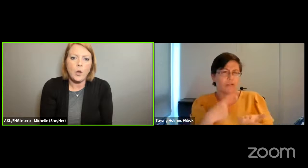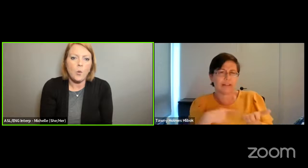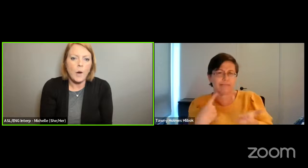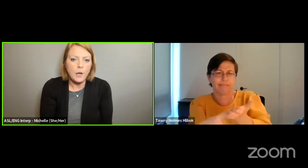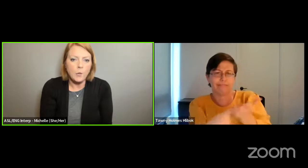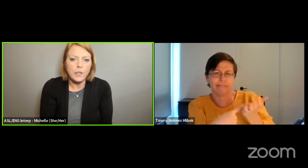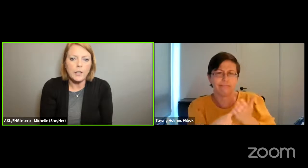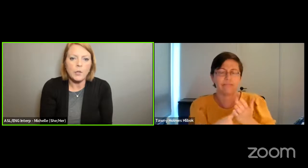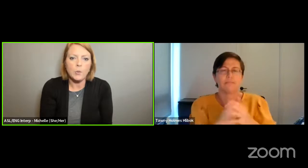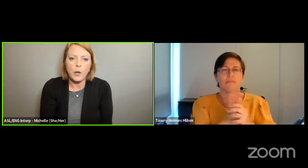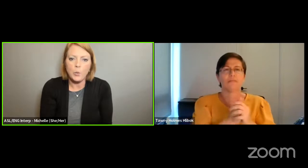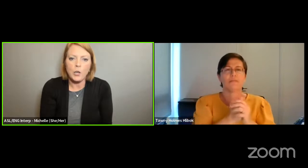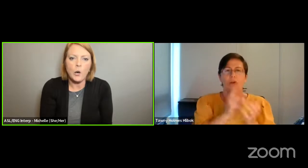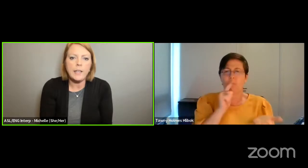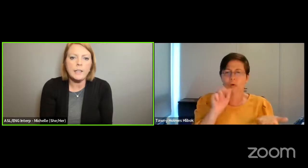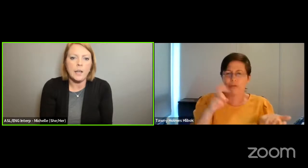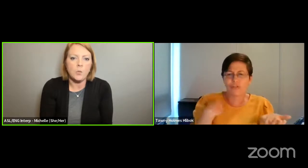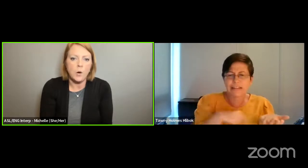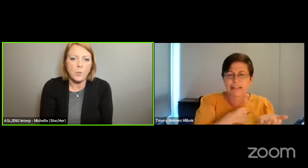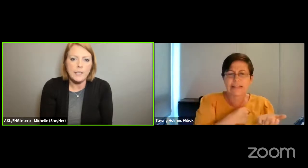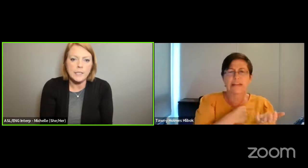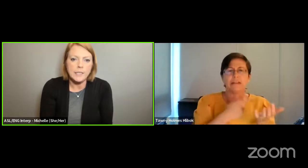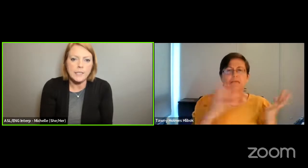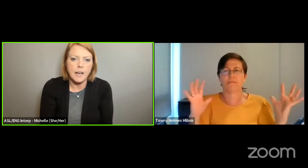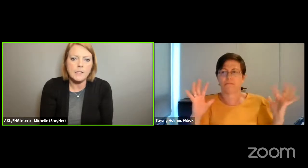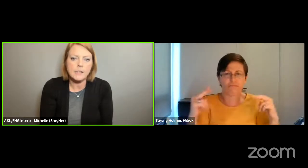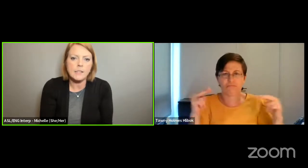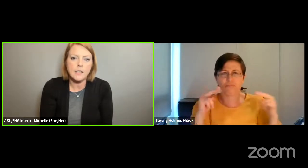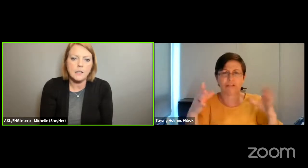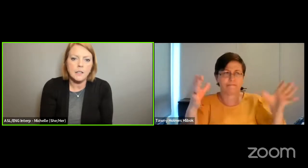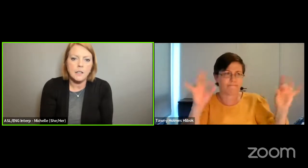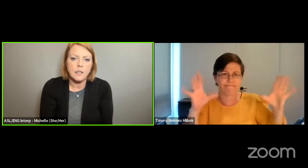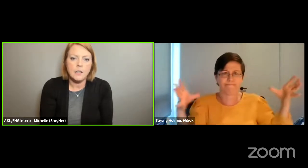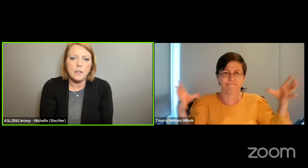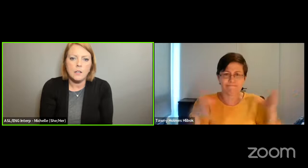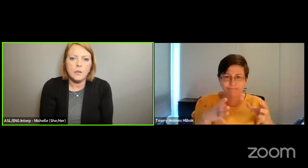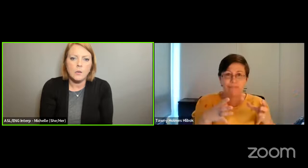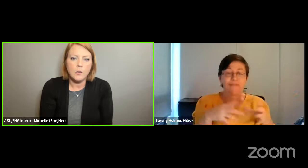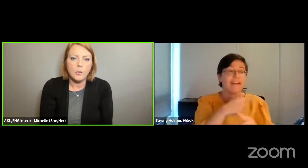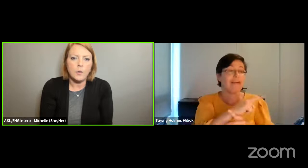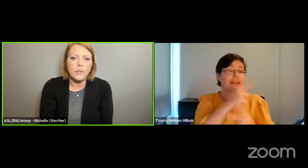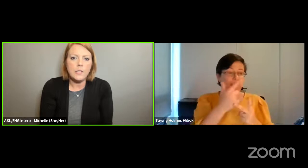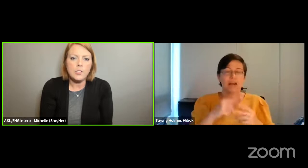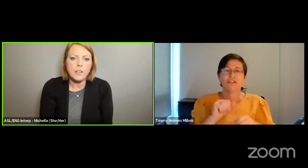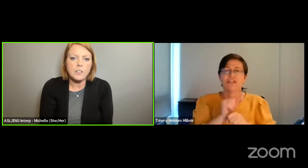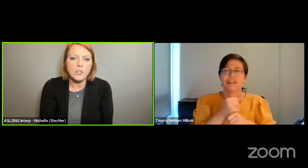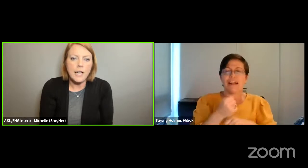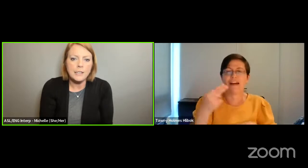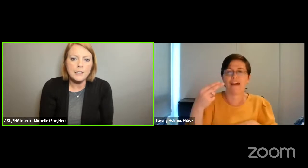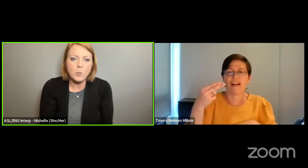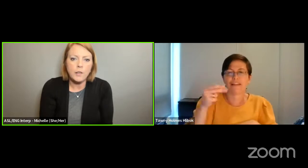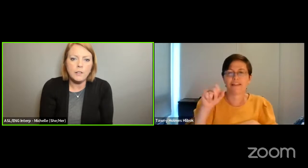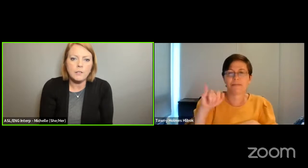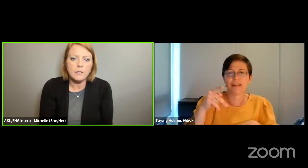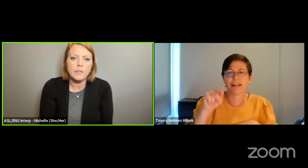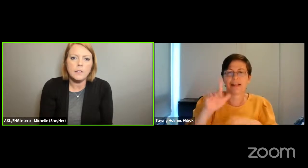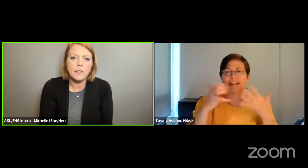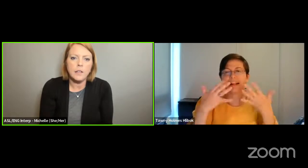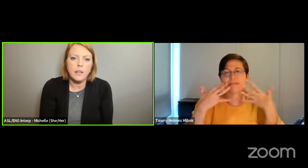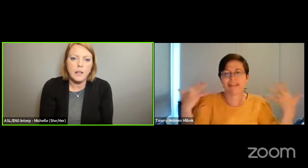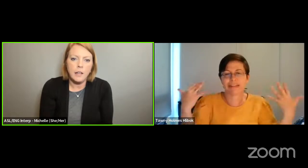so that we know why we're here, where we're going, and what we need to discuss, what each of us are tasked